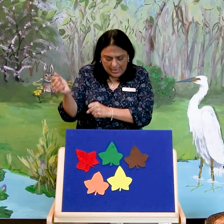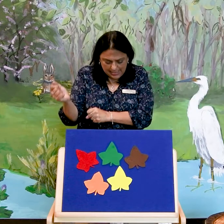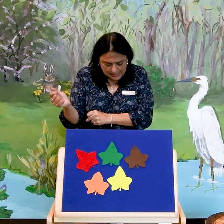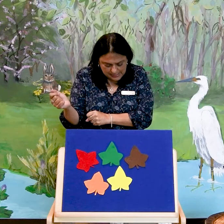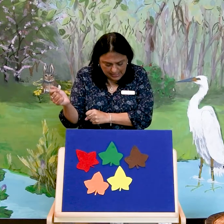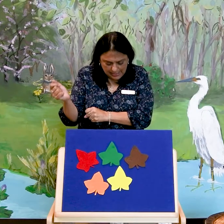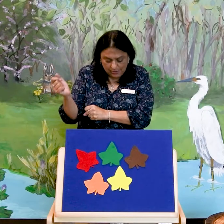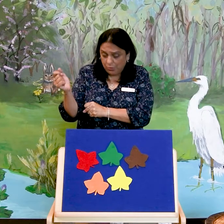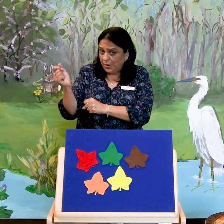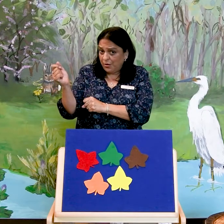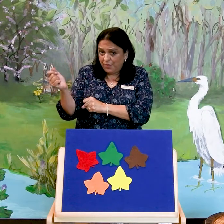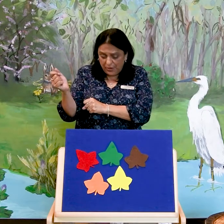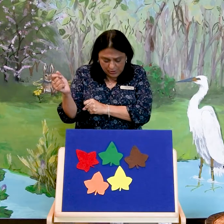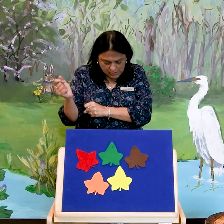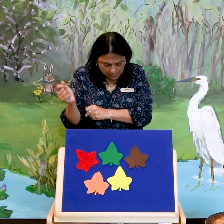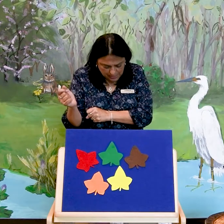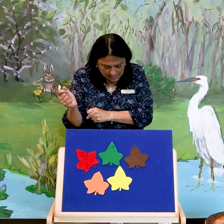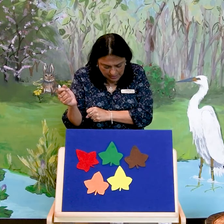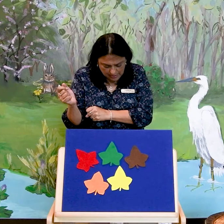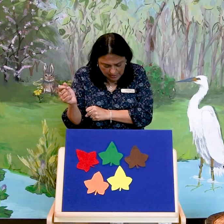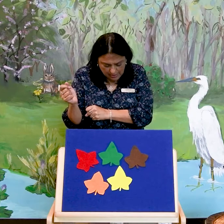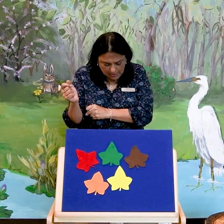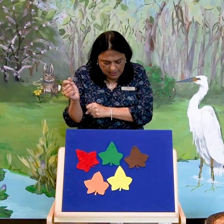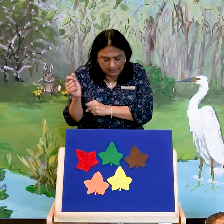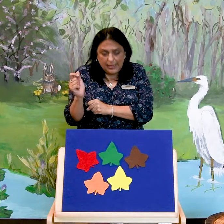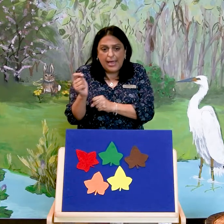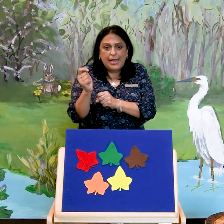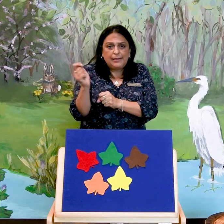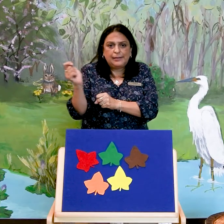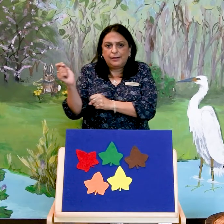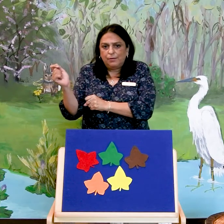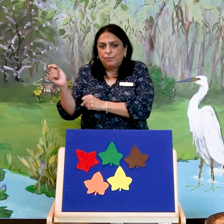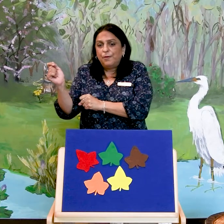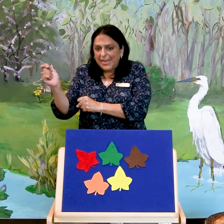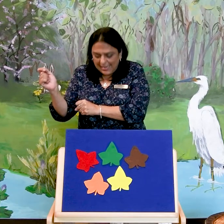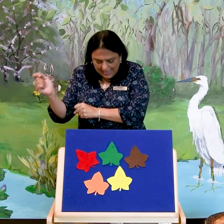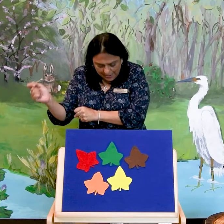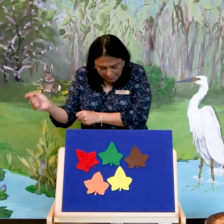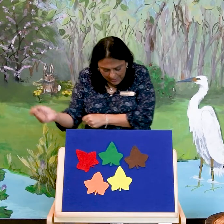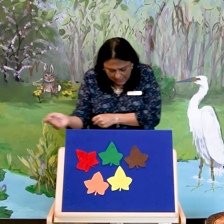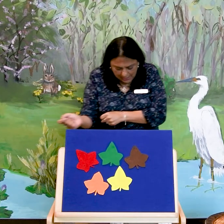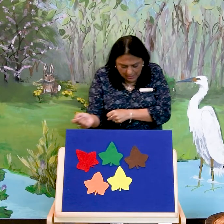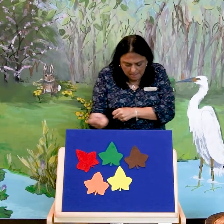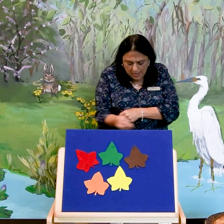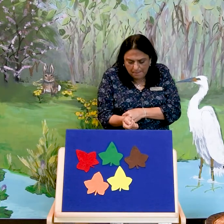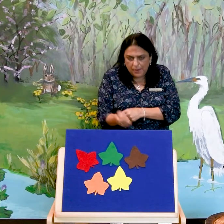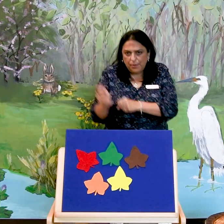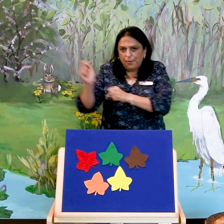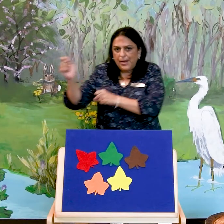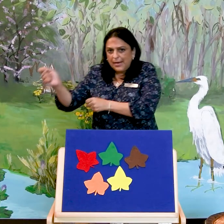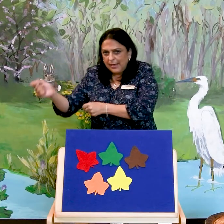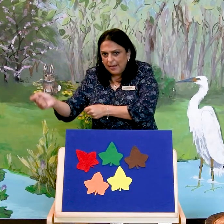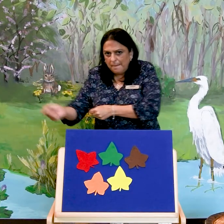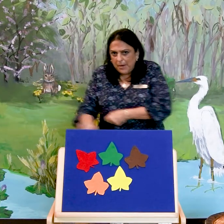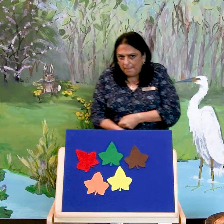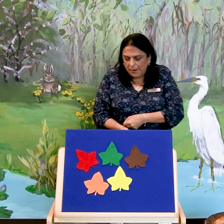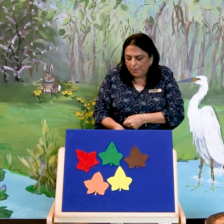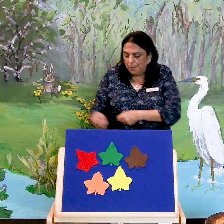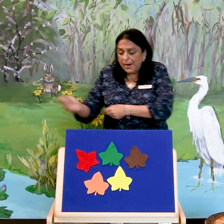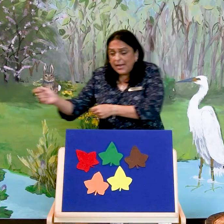hands and do another verse. Ready? Take the rake and rake him up, rake him up, rake